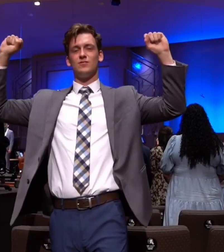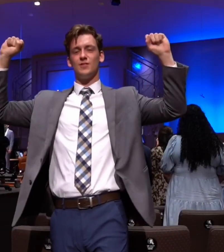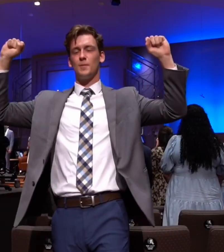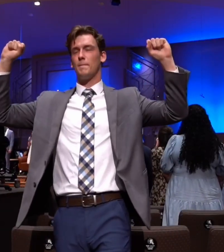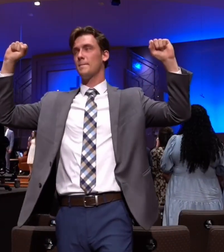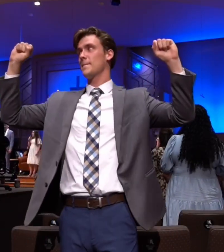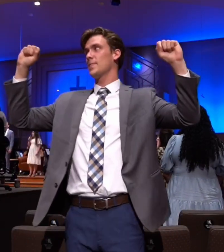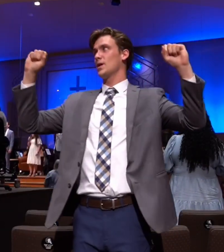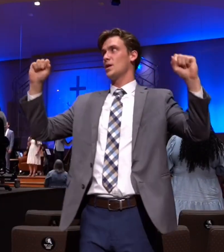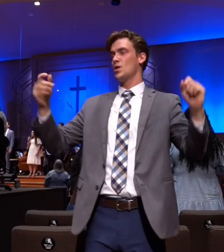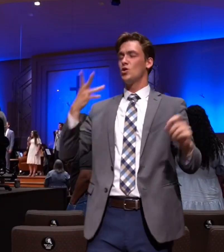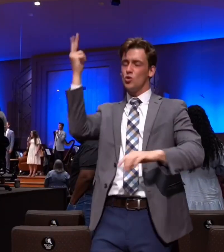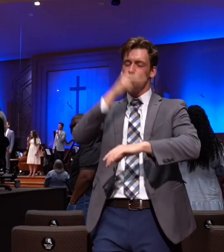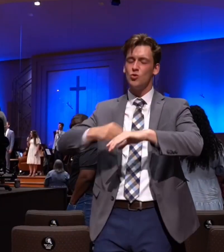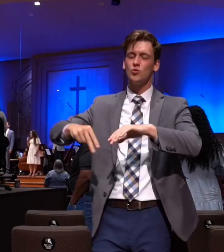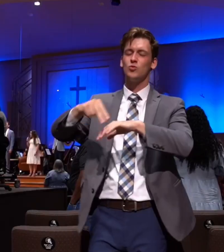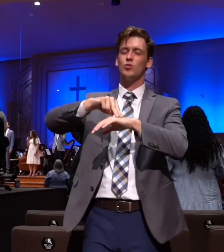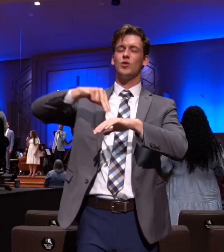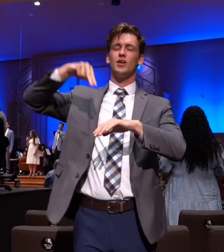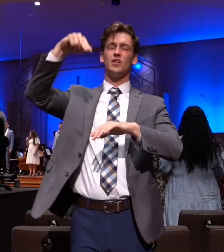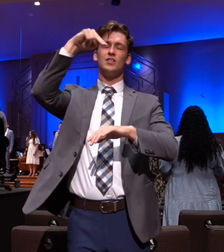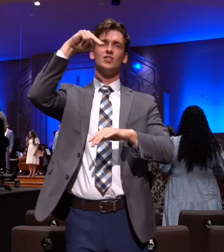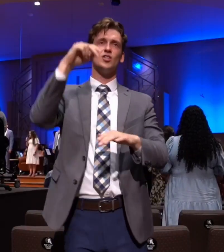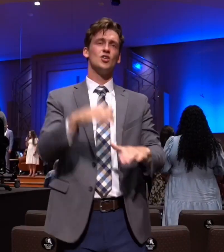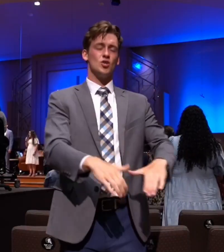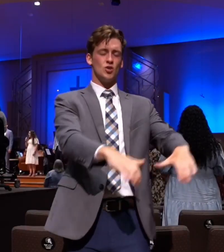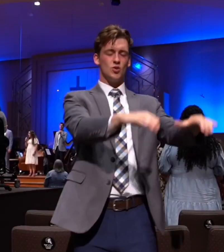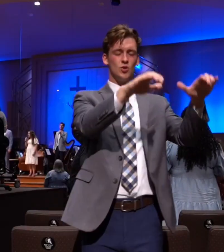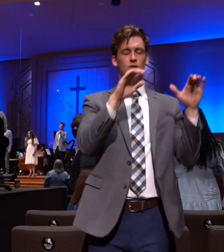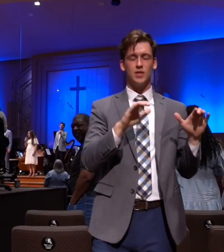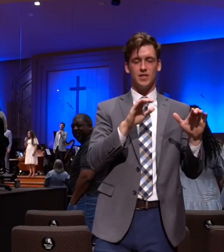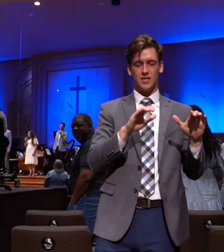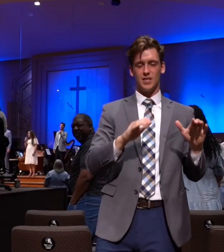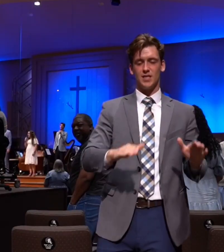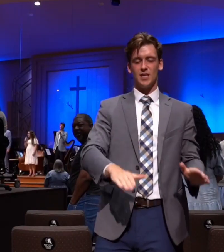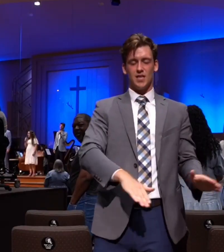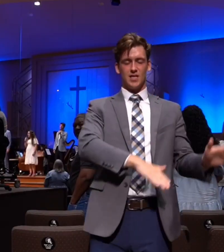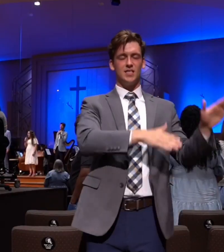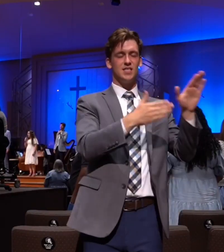You rose, the grave and death are